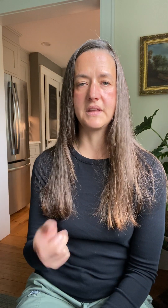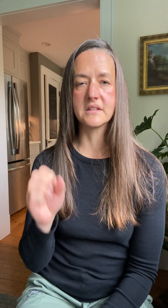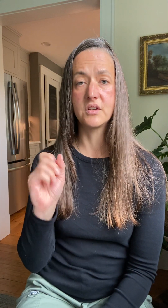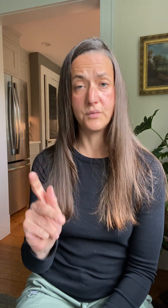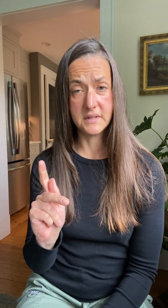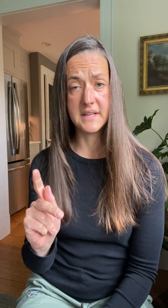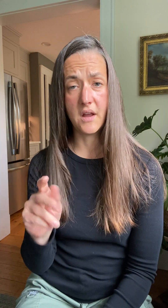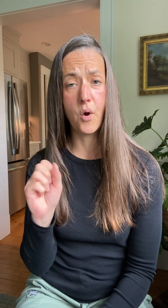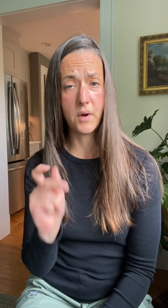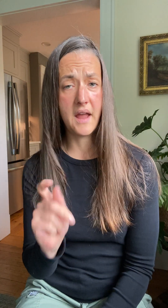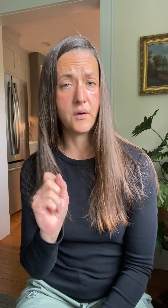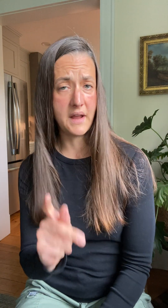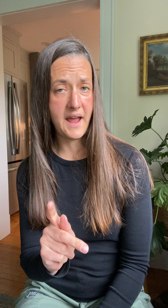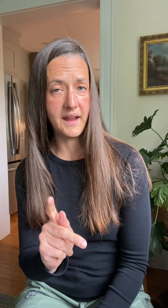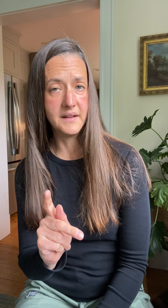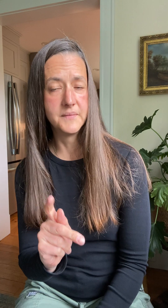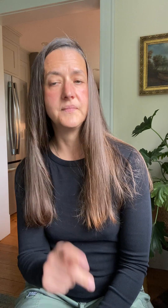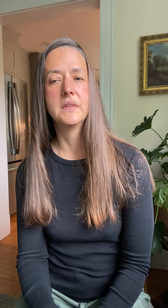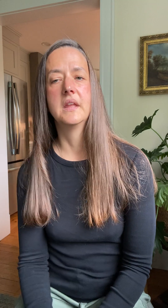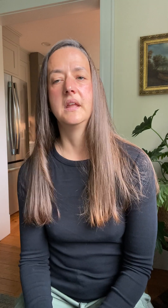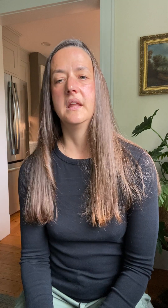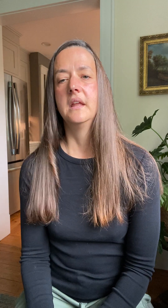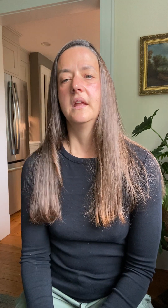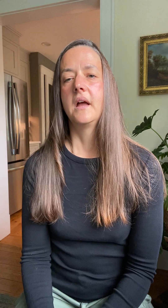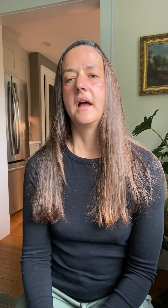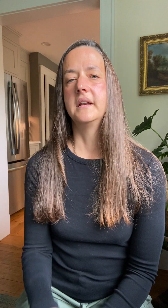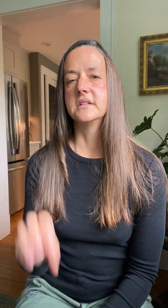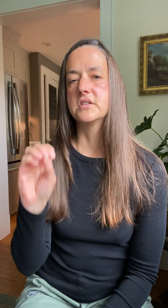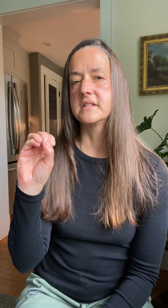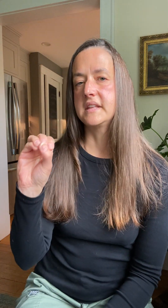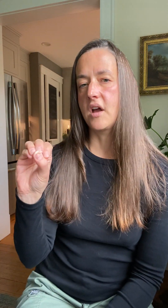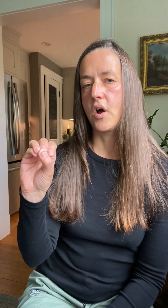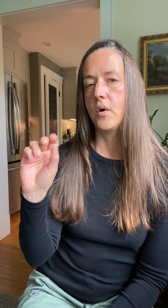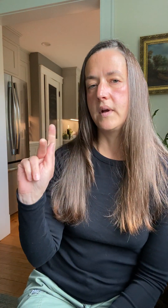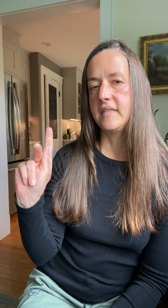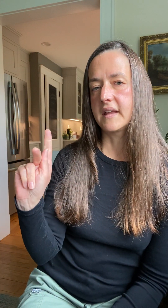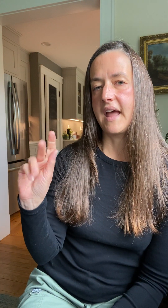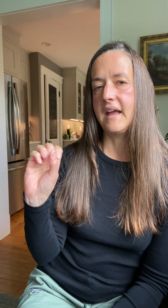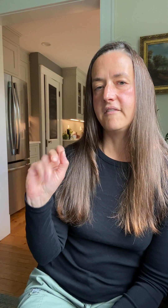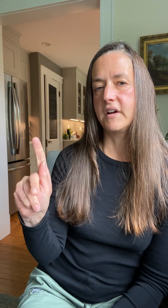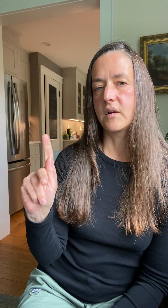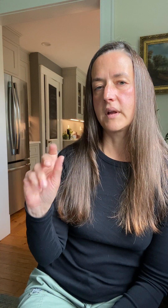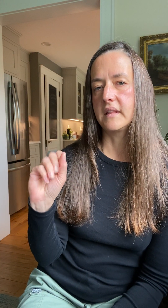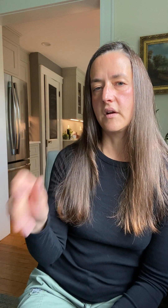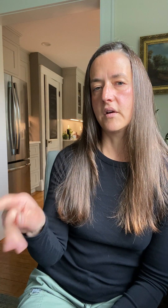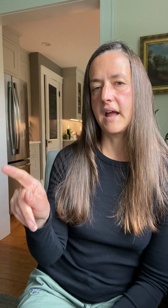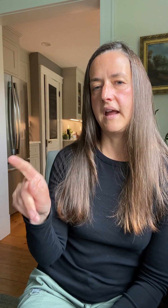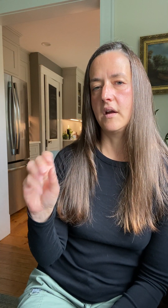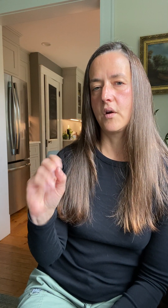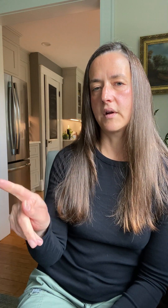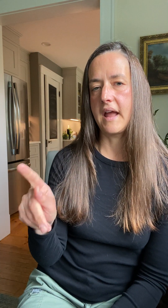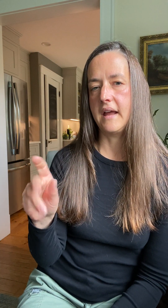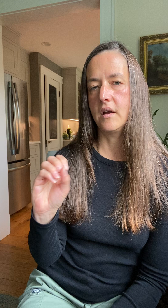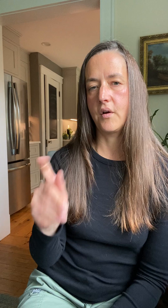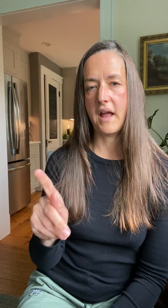So you would say okay, okay. And it's just the O and the K very quickly. Okay, okay, okay.